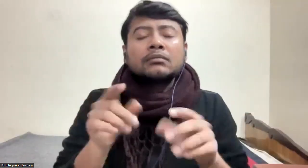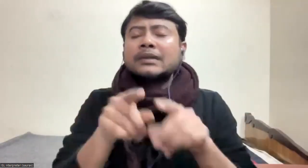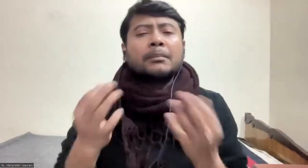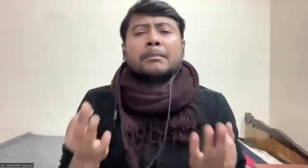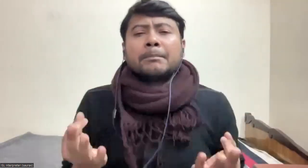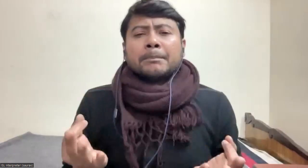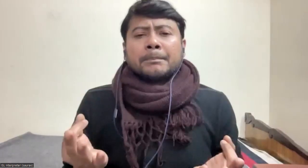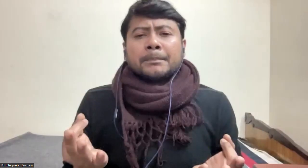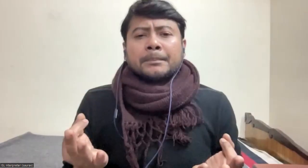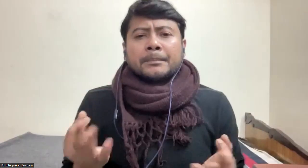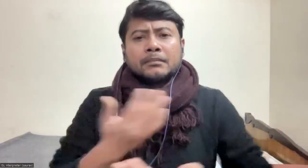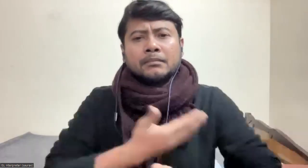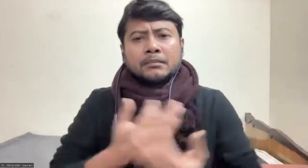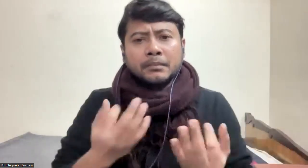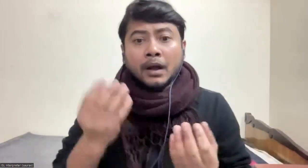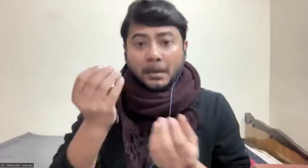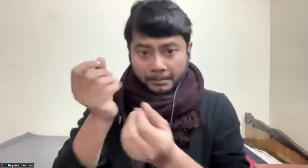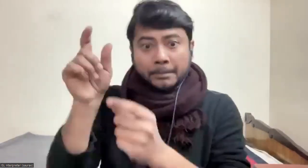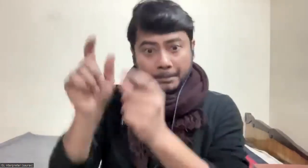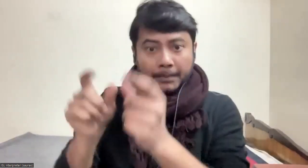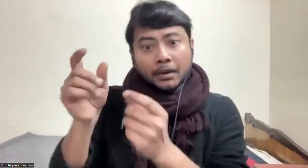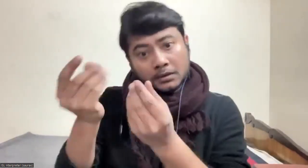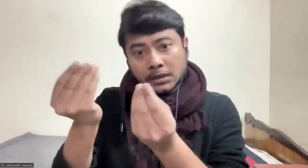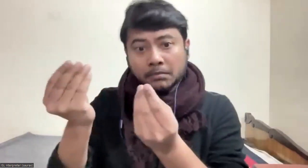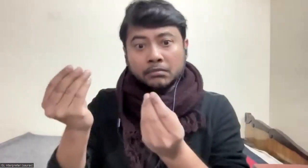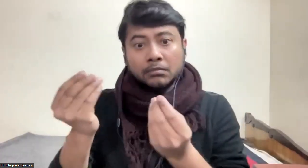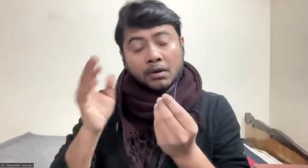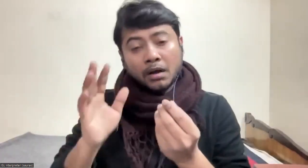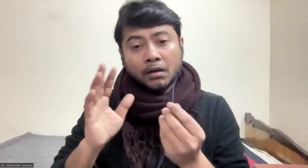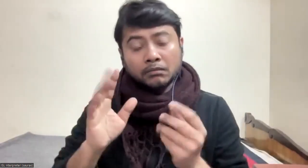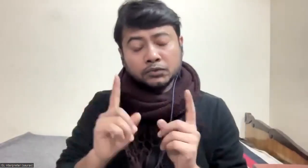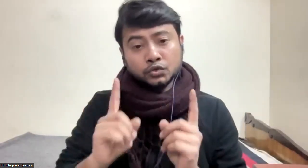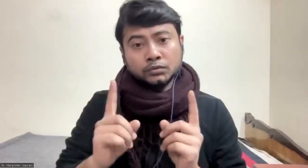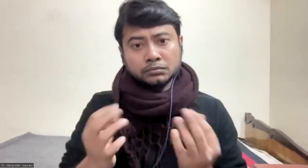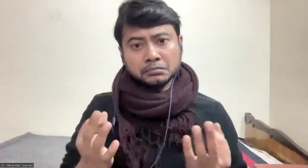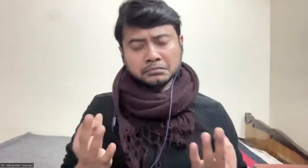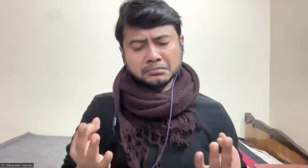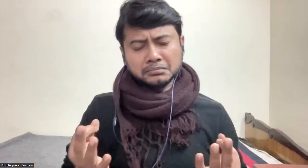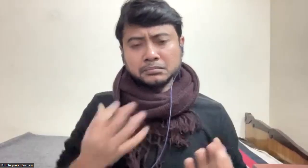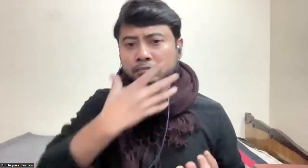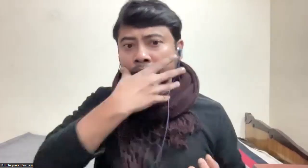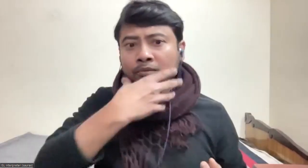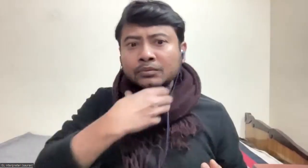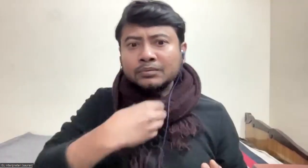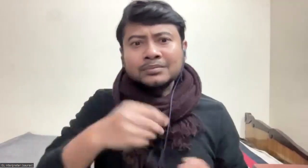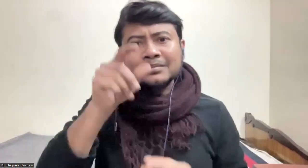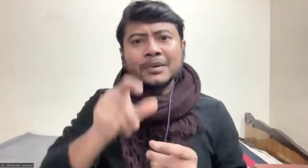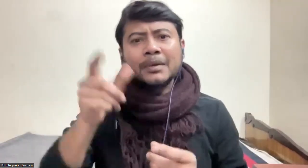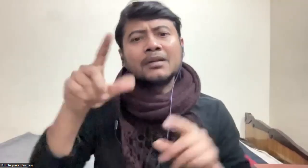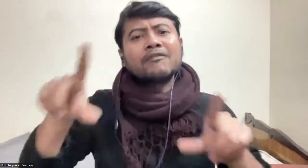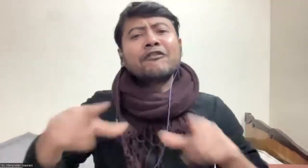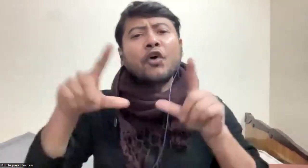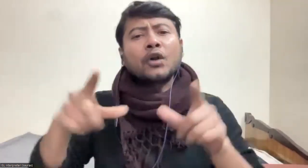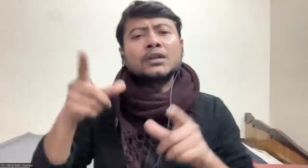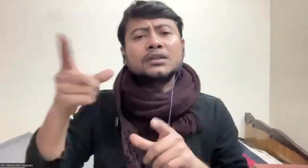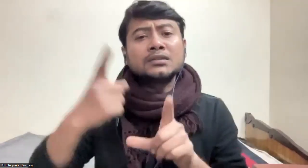people, do a lot of serious meditation. They will, some people will, yogis will go to the forest and they will meditate